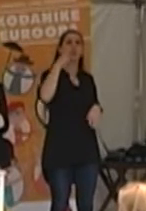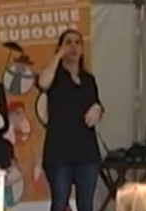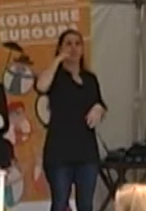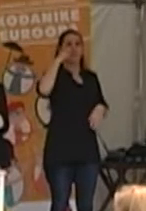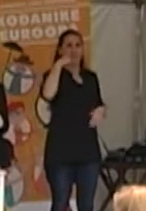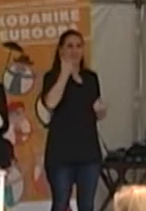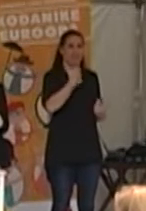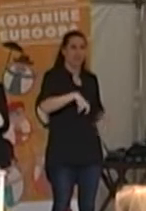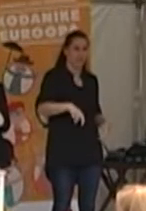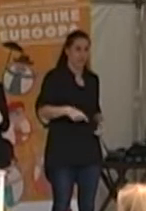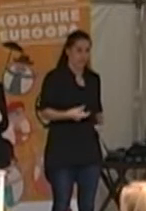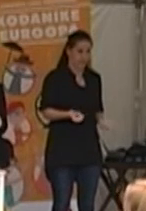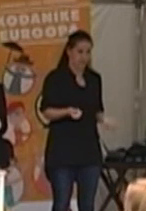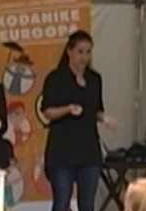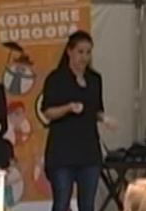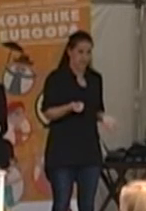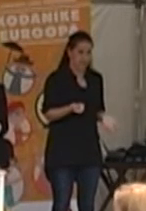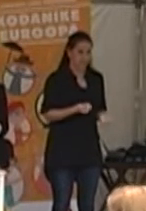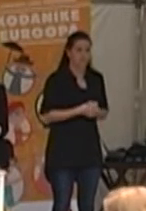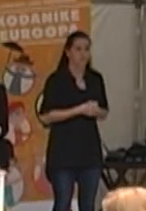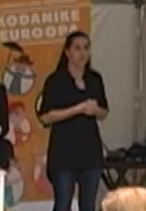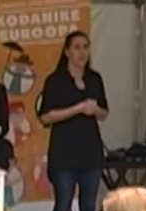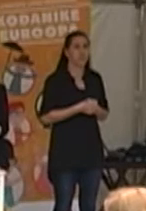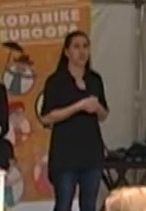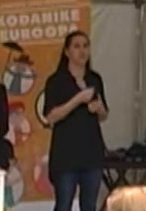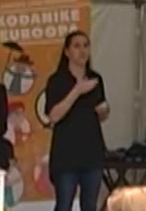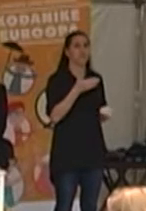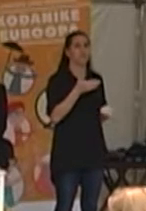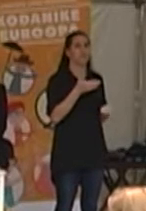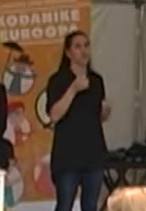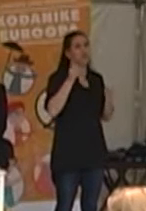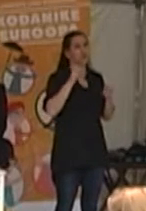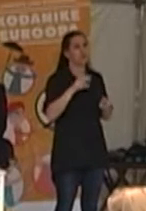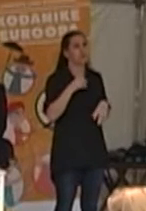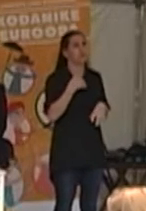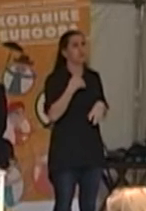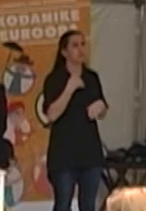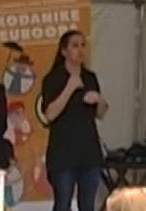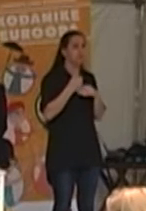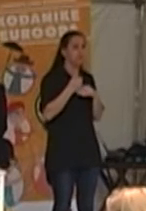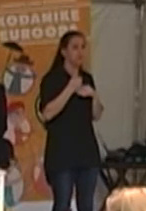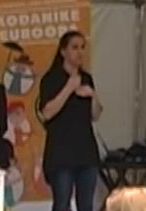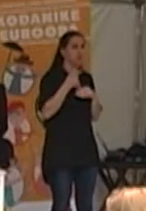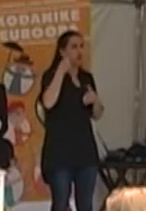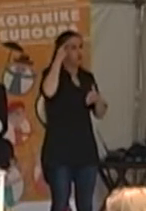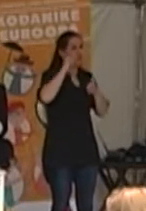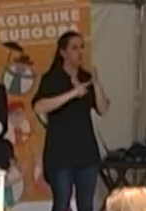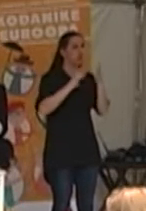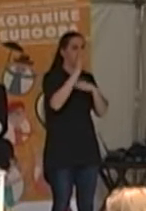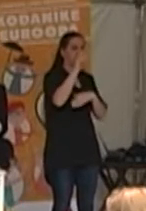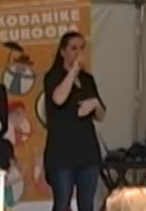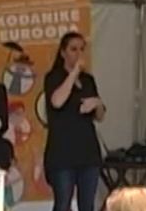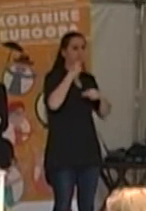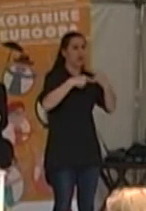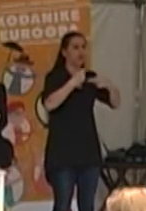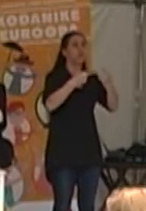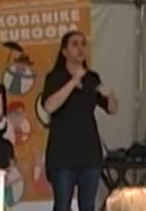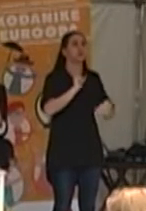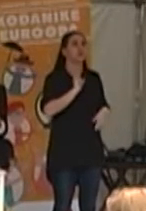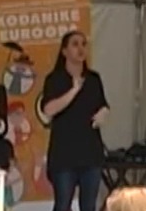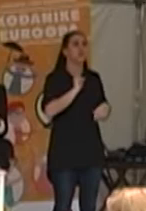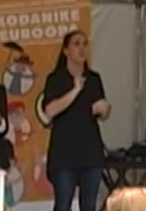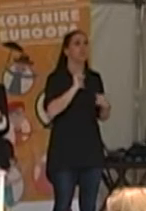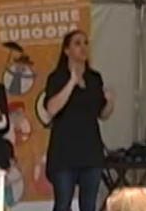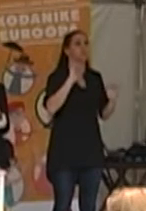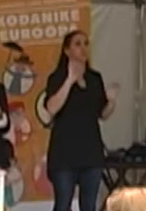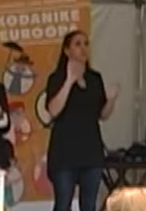This is changing slightly, and I hope it continues to do so, because otherwise, as we've talked about taking things for granted, otherwise those privileges